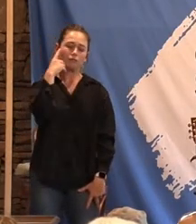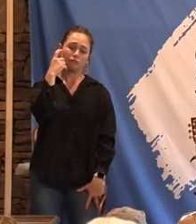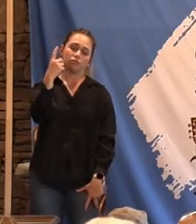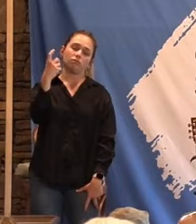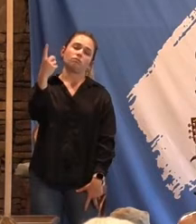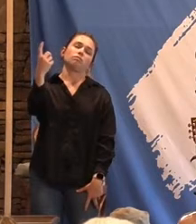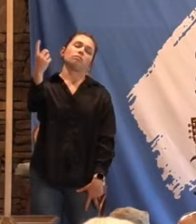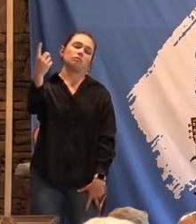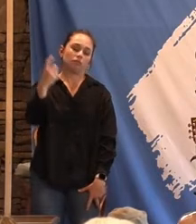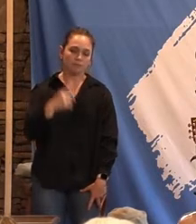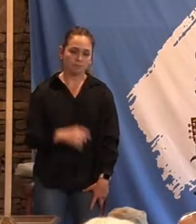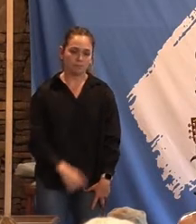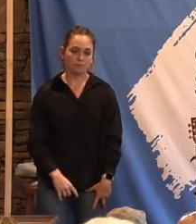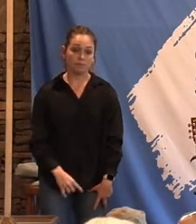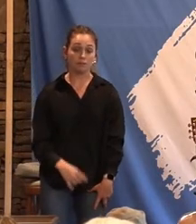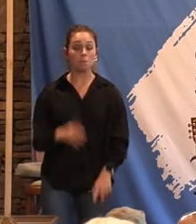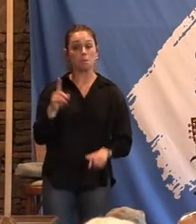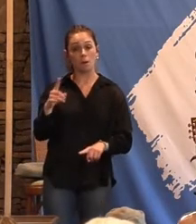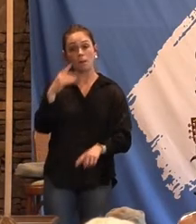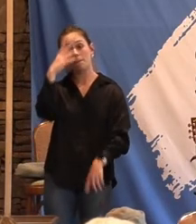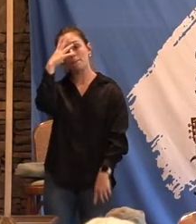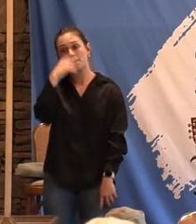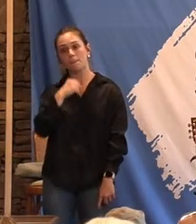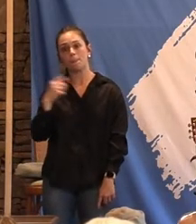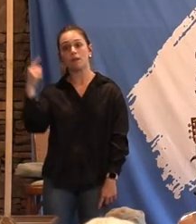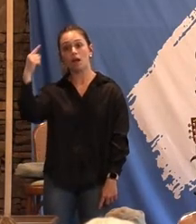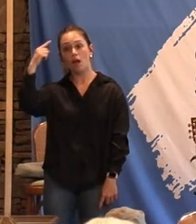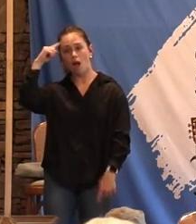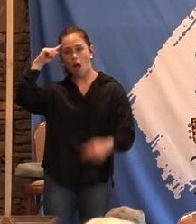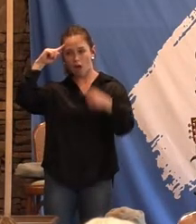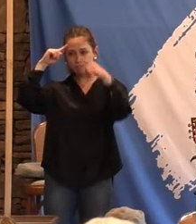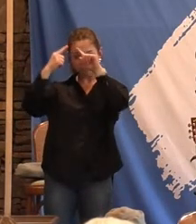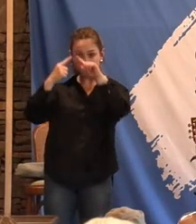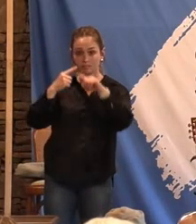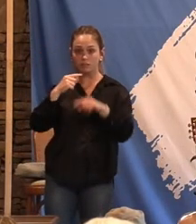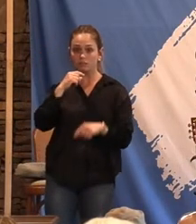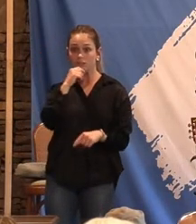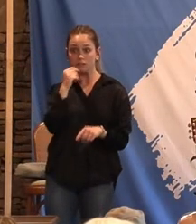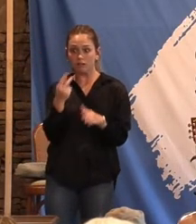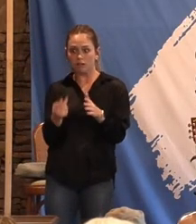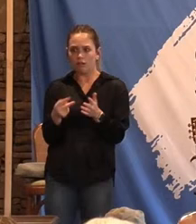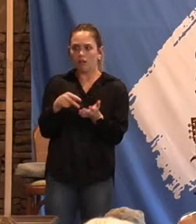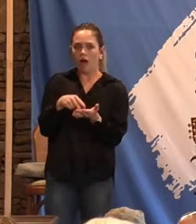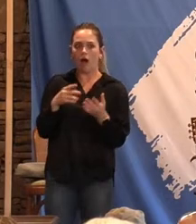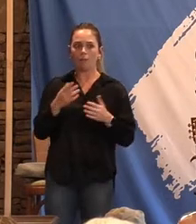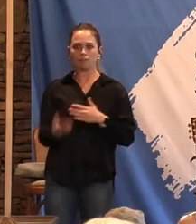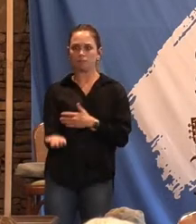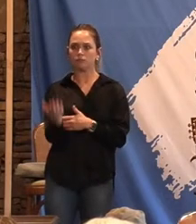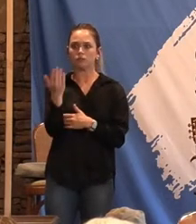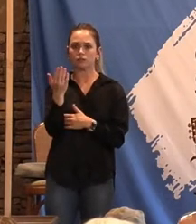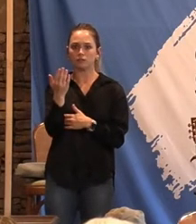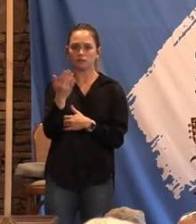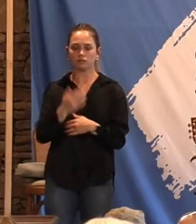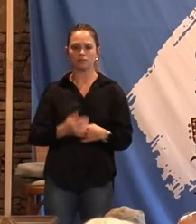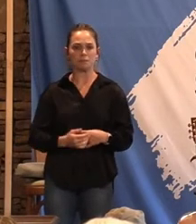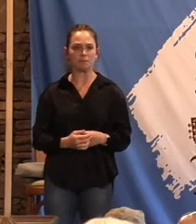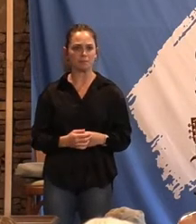is snoring. He went to bed and he bumped his head, and he couldn't get up in the